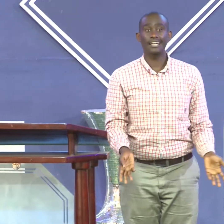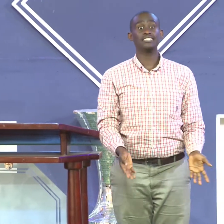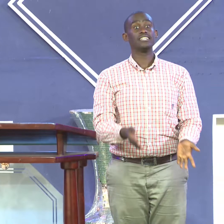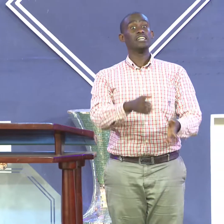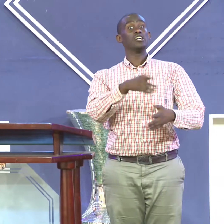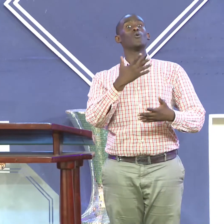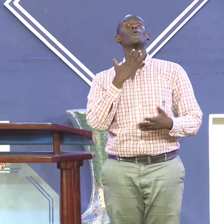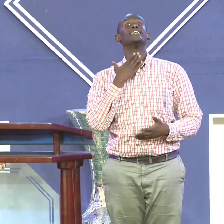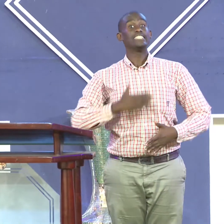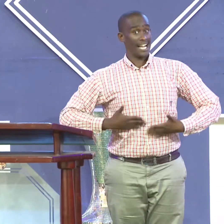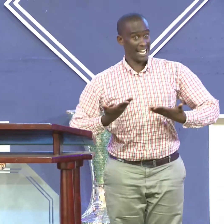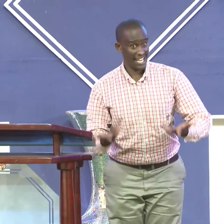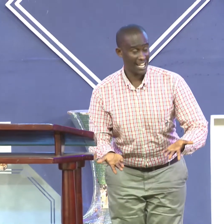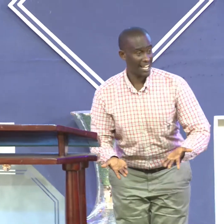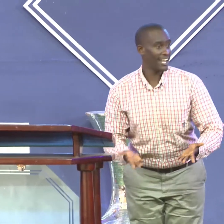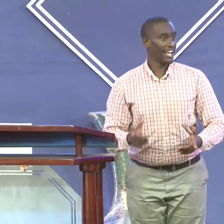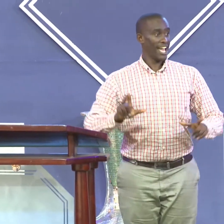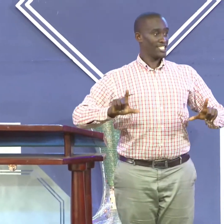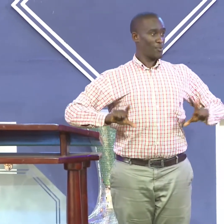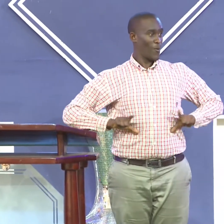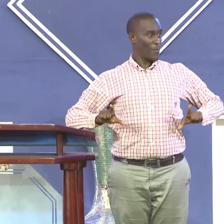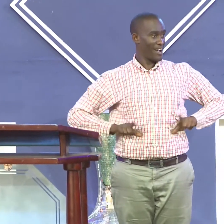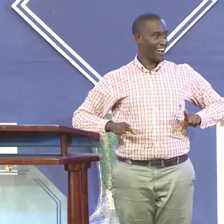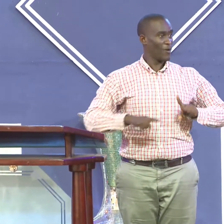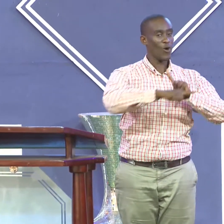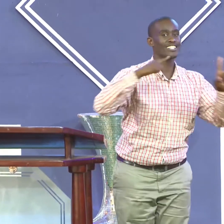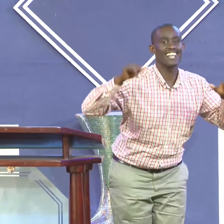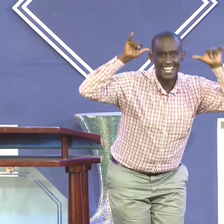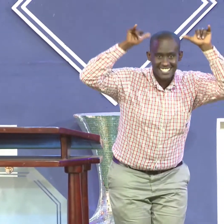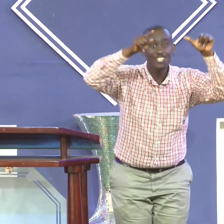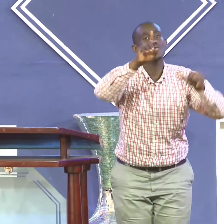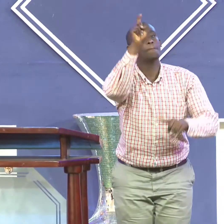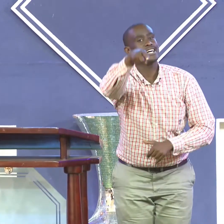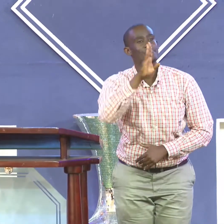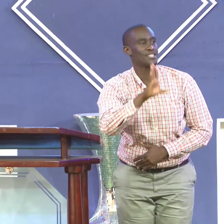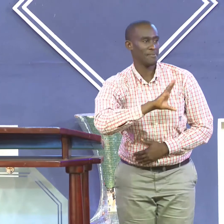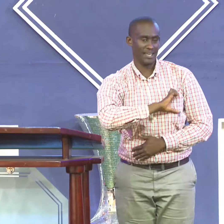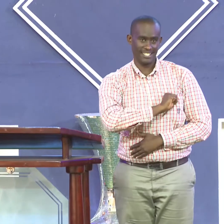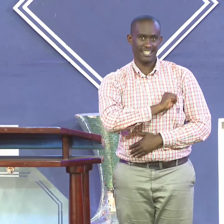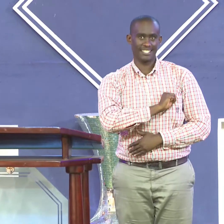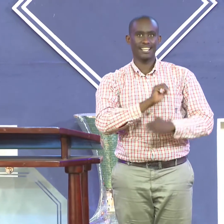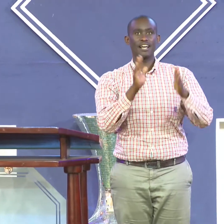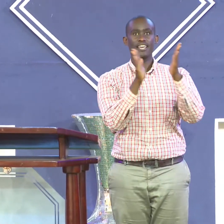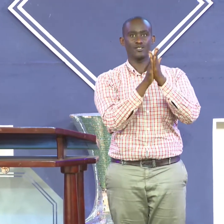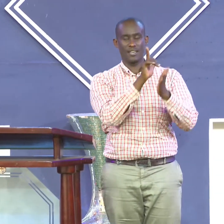comes that when you want liver, you slaughter a full cow. It takes patience.